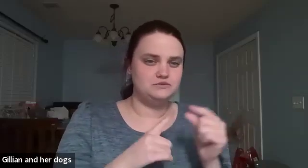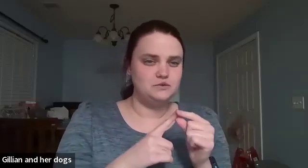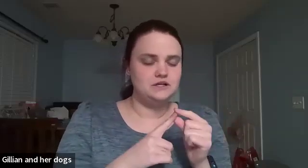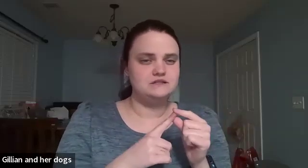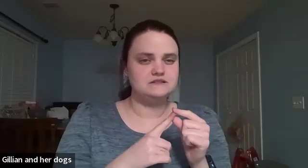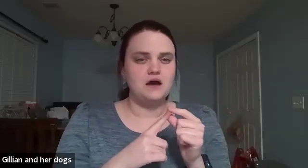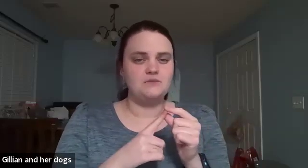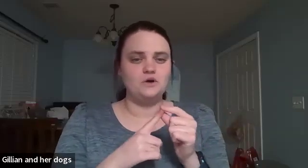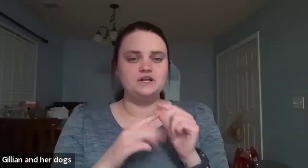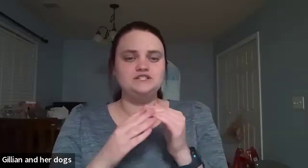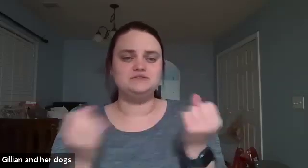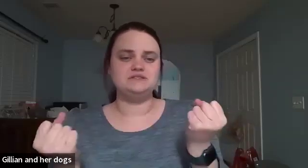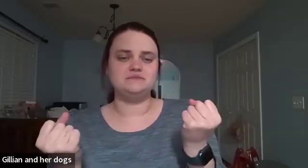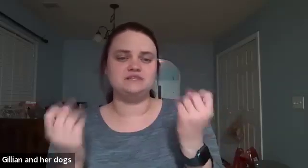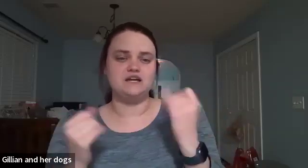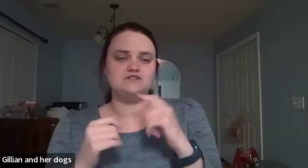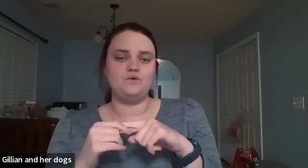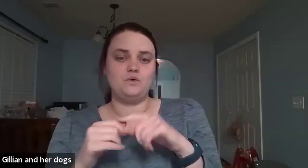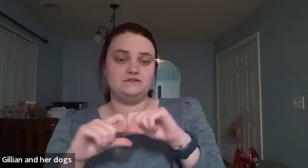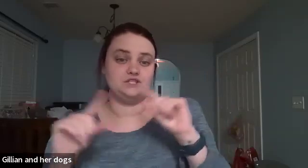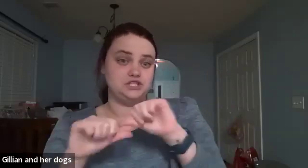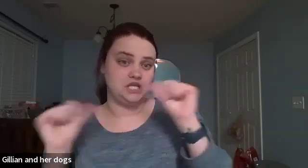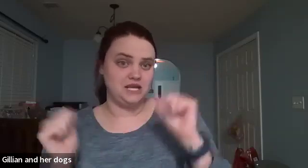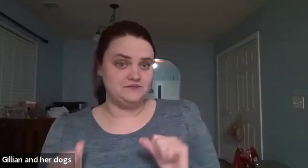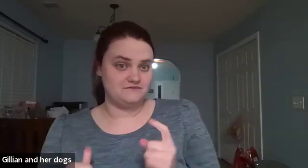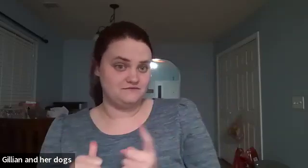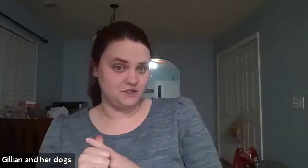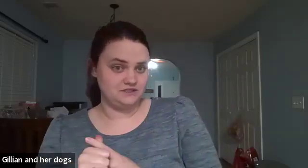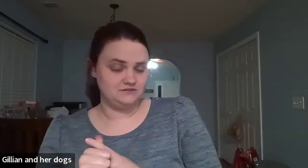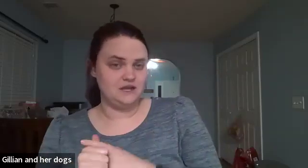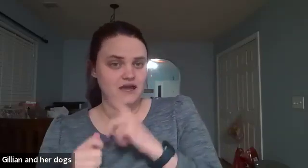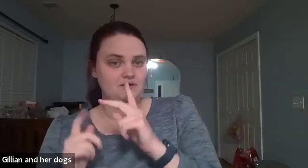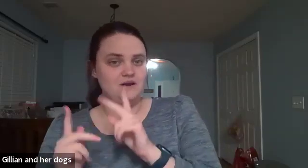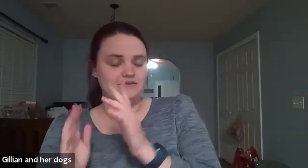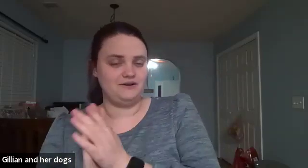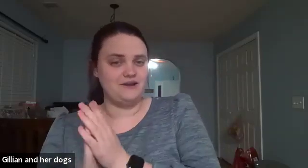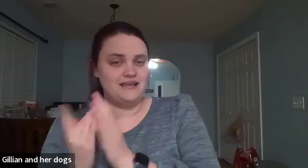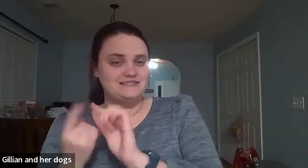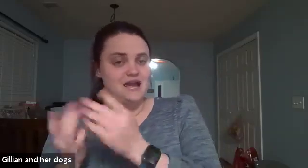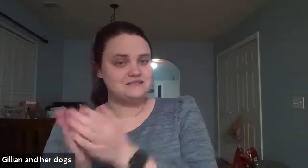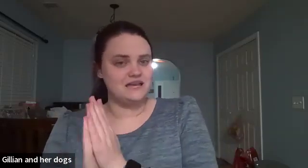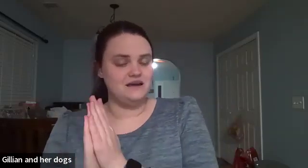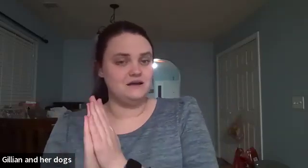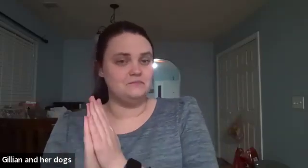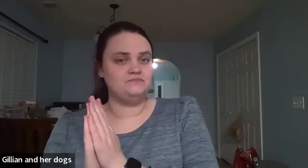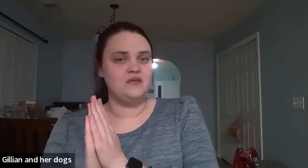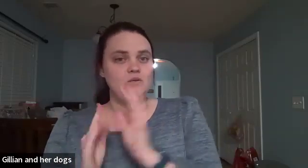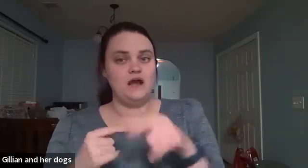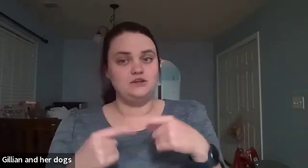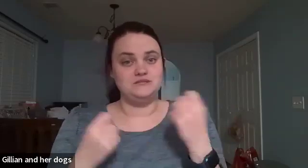question words, we're going to do some signs for different shapes first. We had one of our friends ask how you would